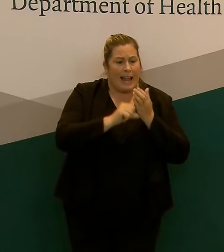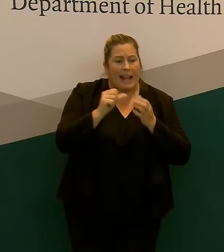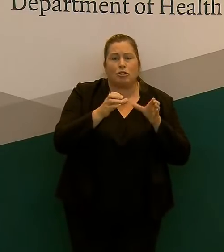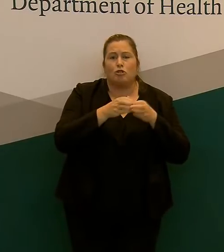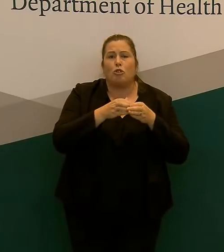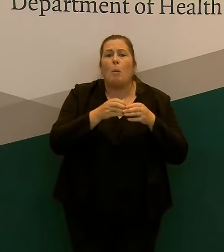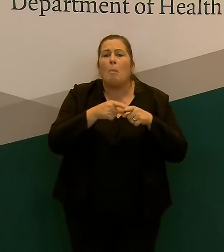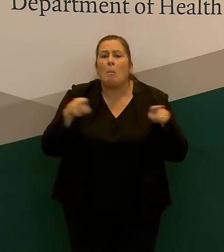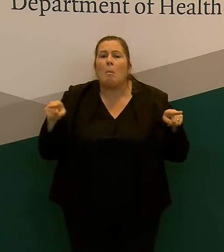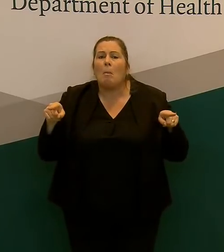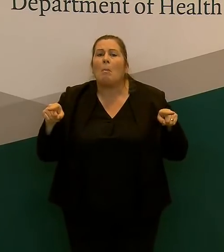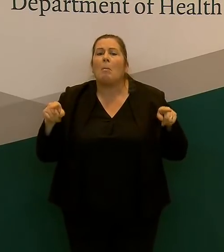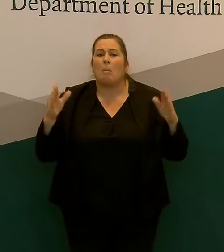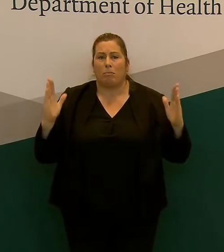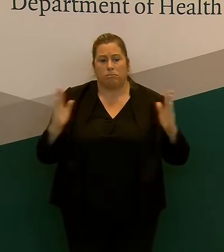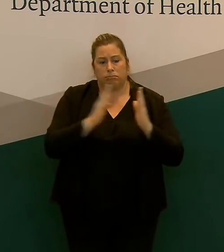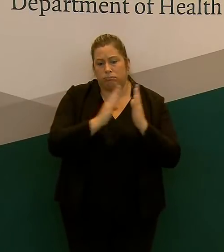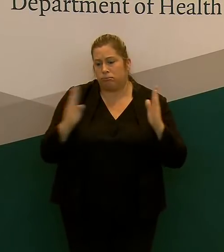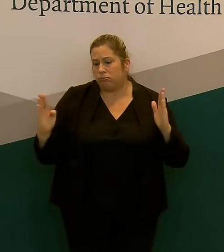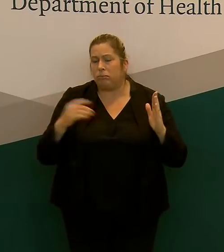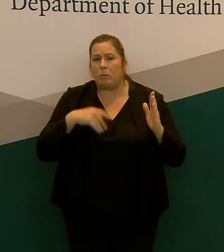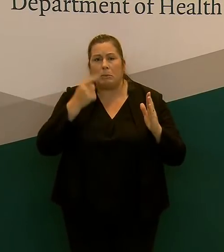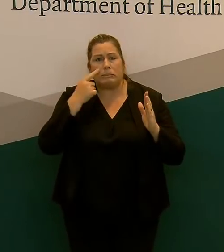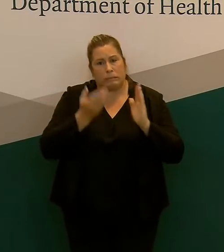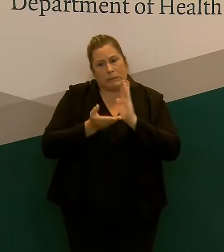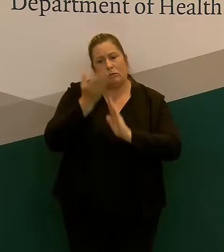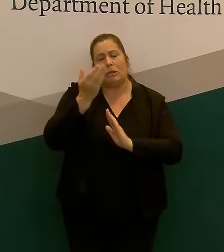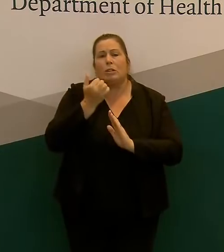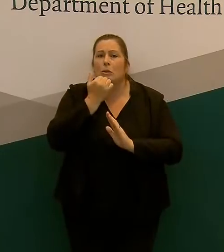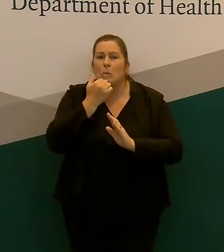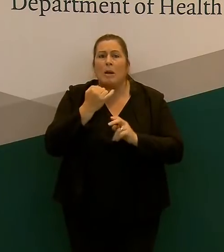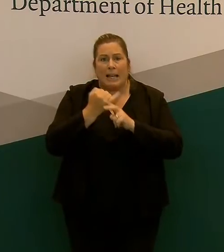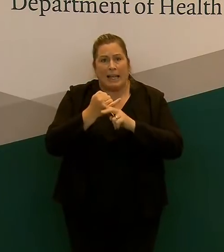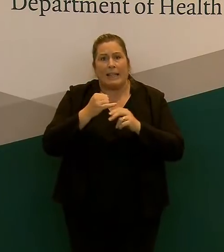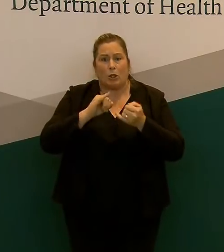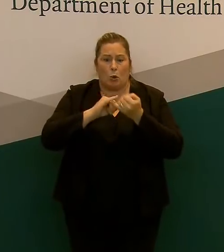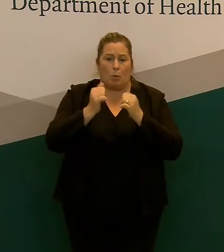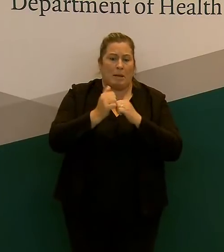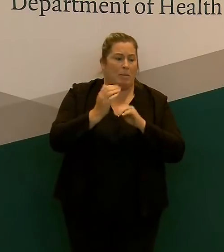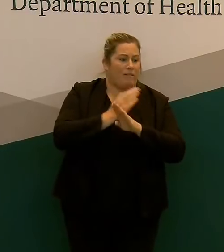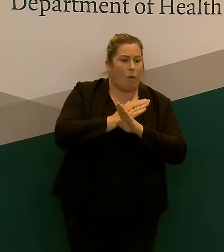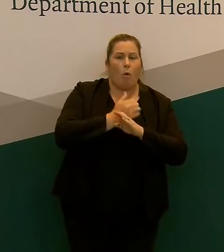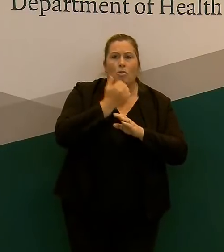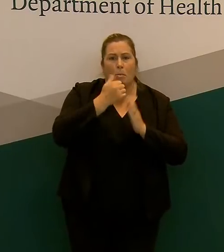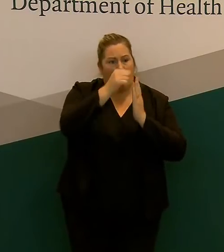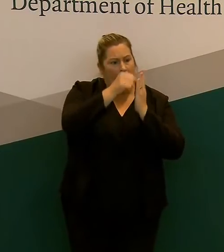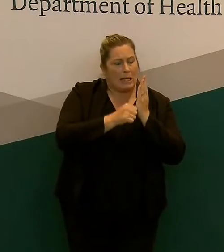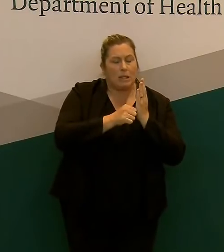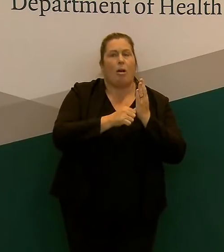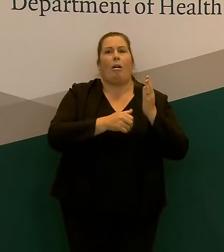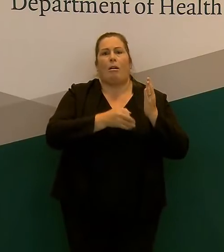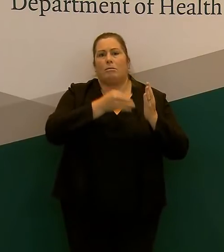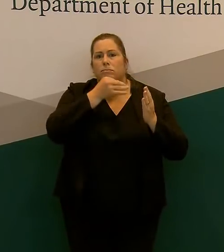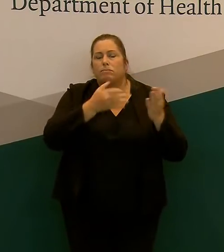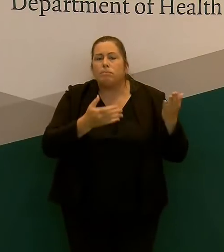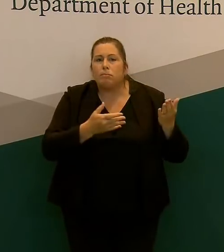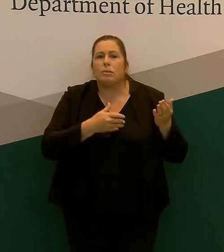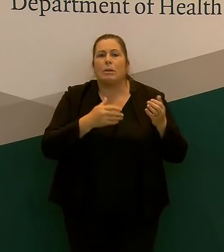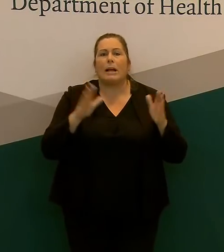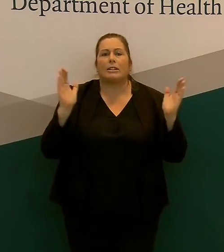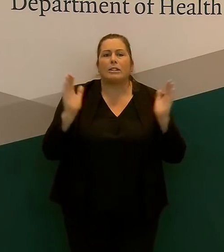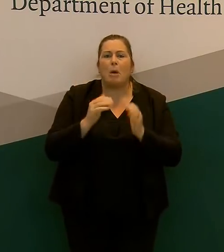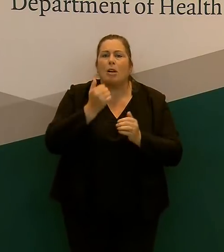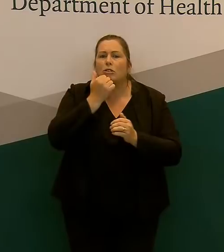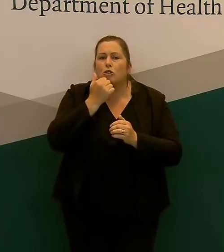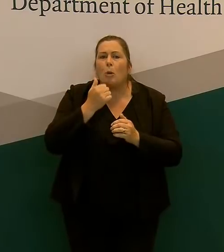manifold. We've seen an increase in the number of contacts. We've seen a small number of case reports, if you like, of contacts of